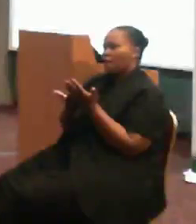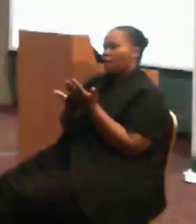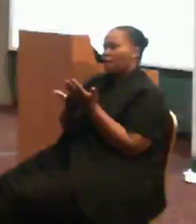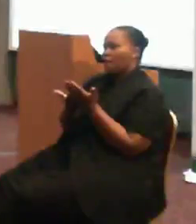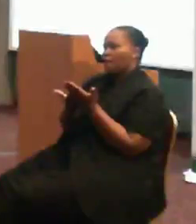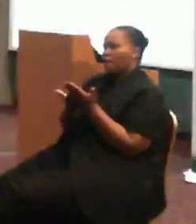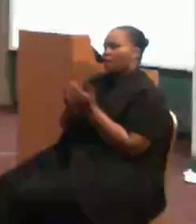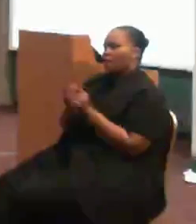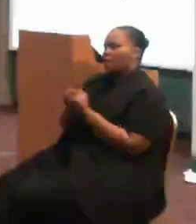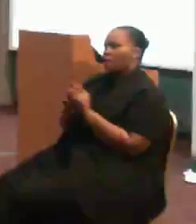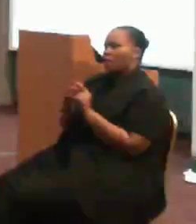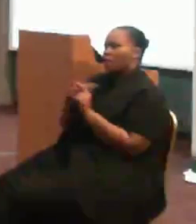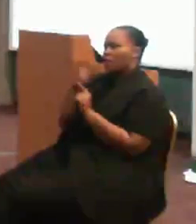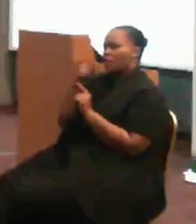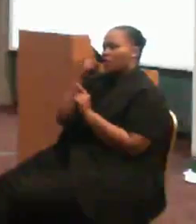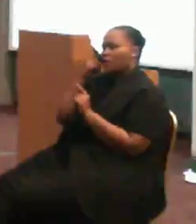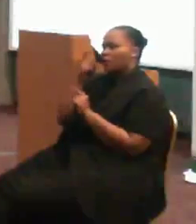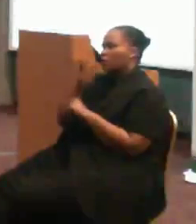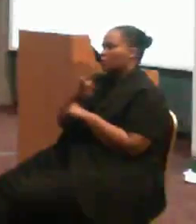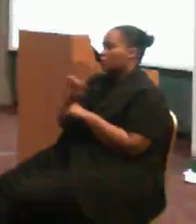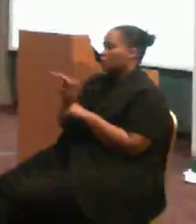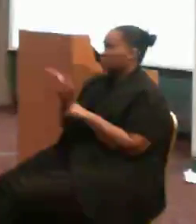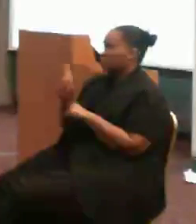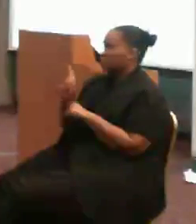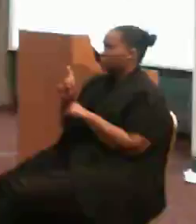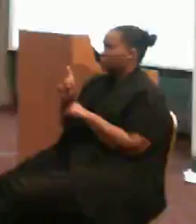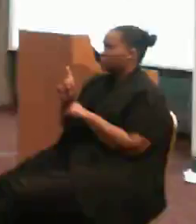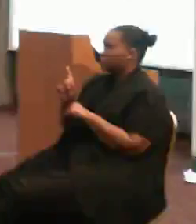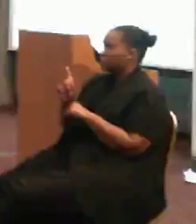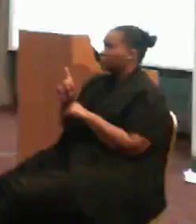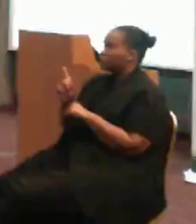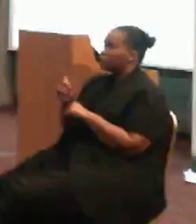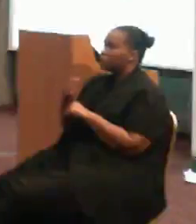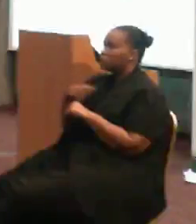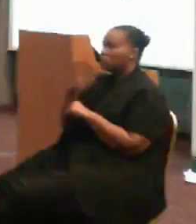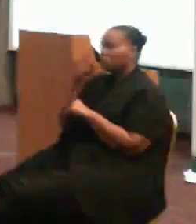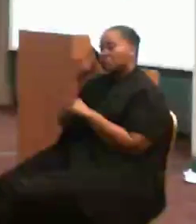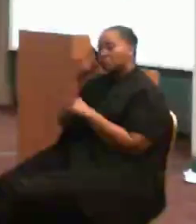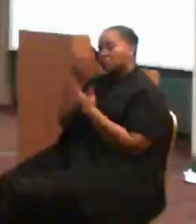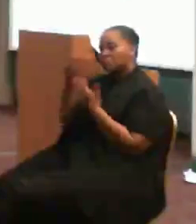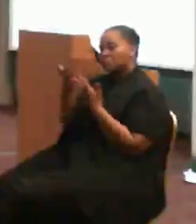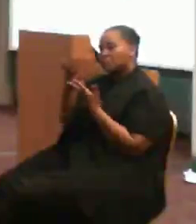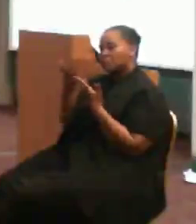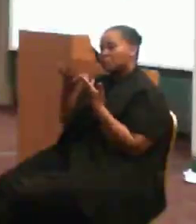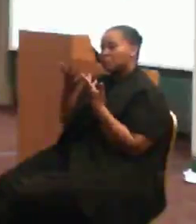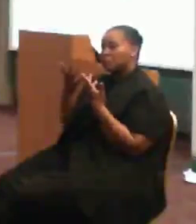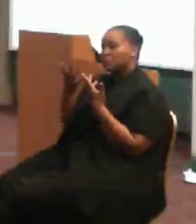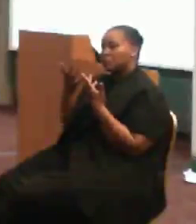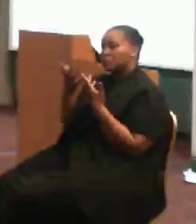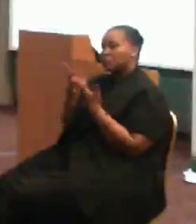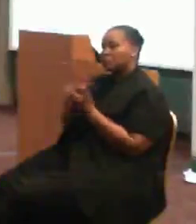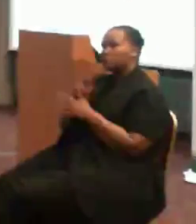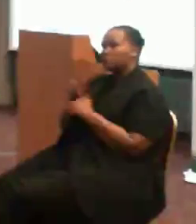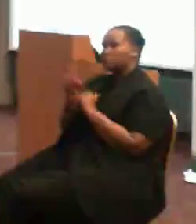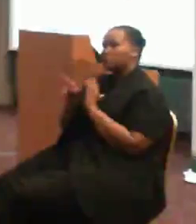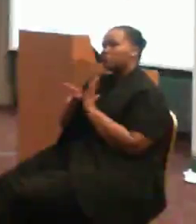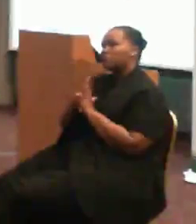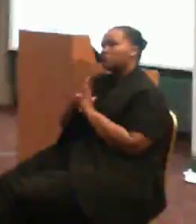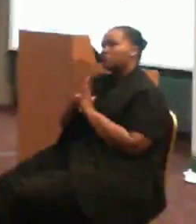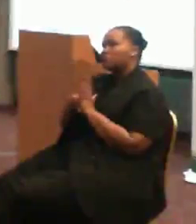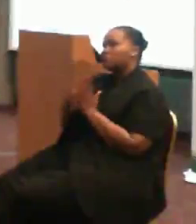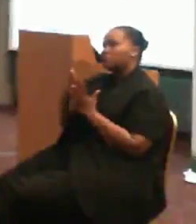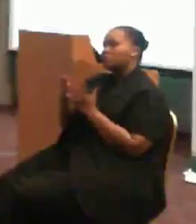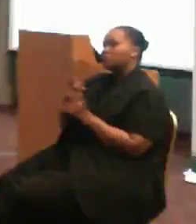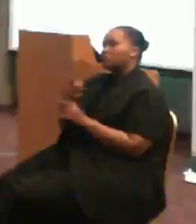it seems to be a policy, according to what I hear you say, especially when you